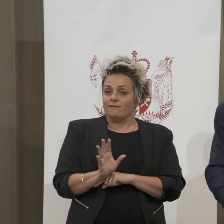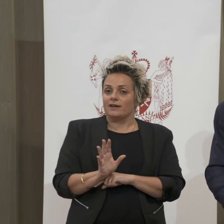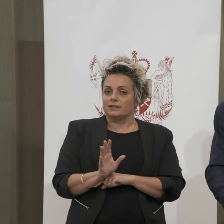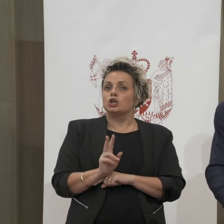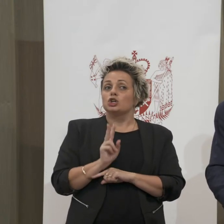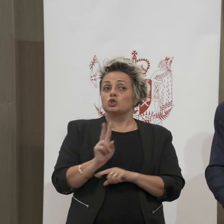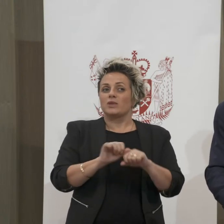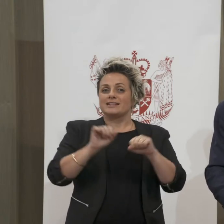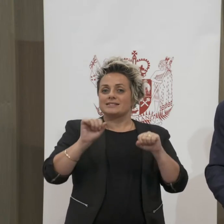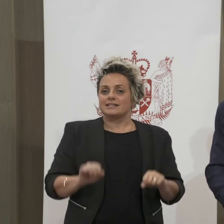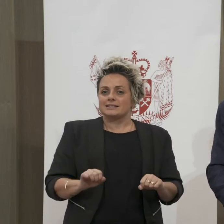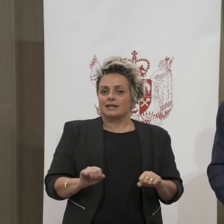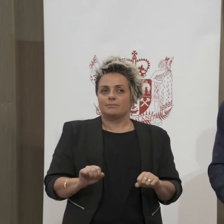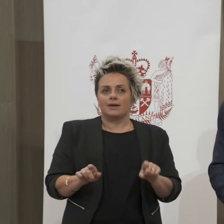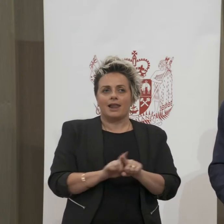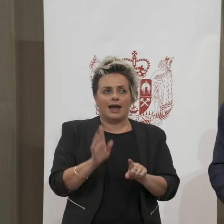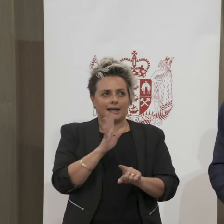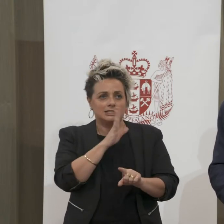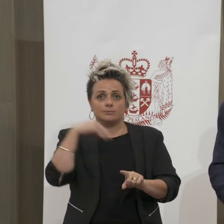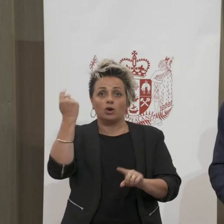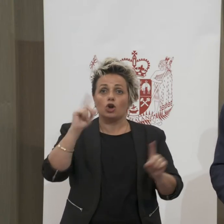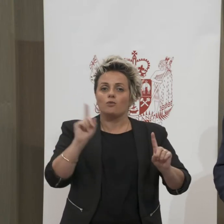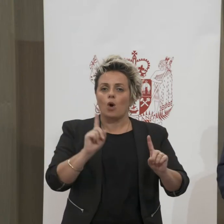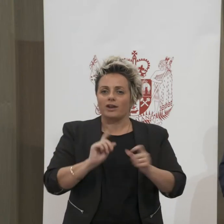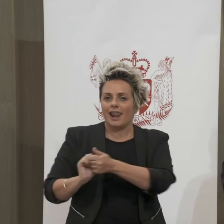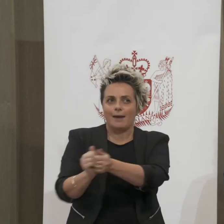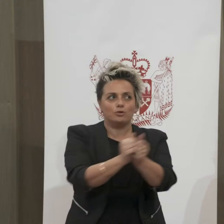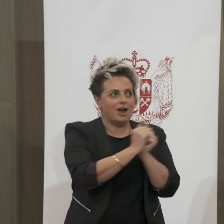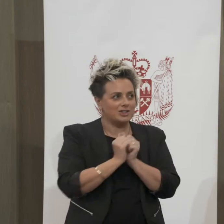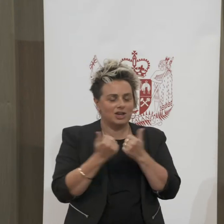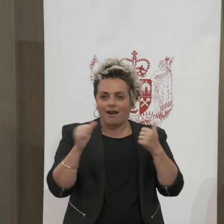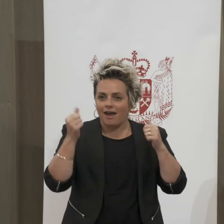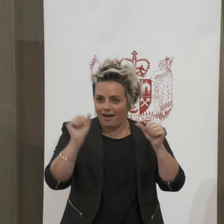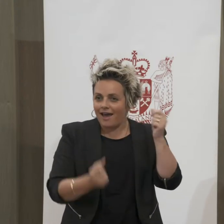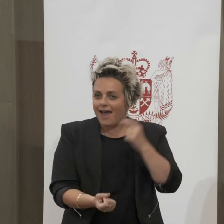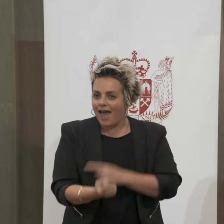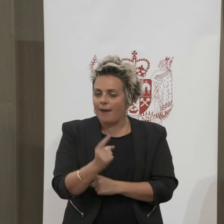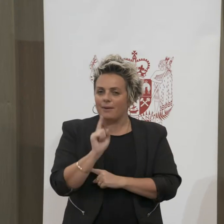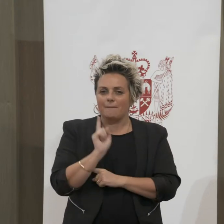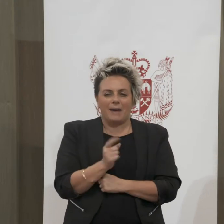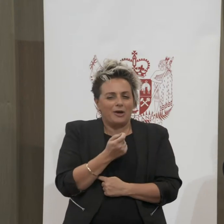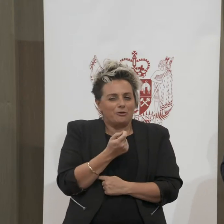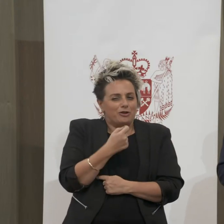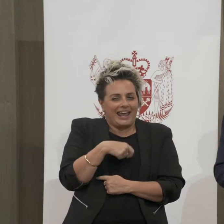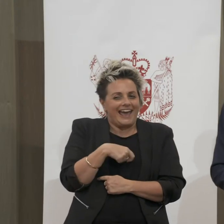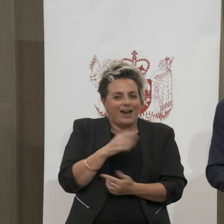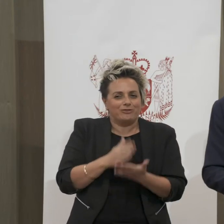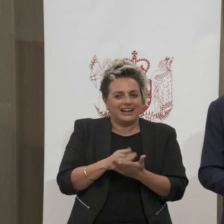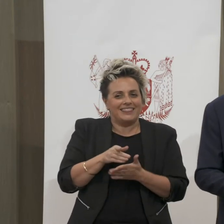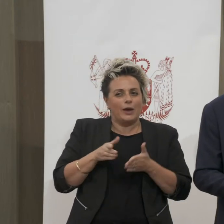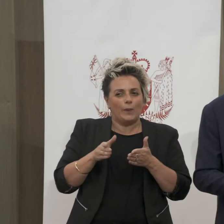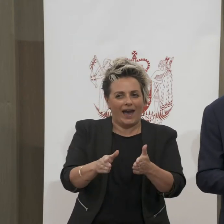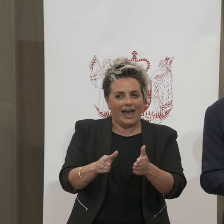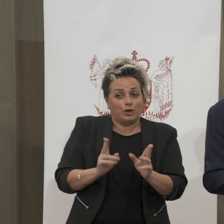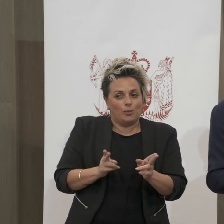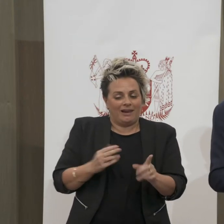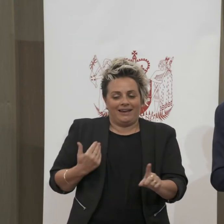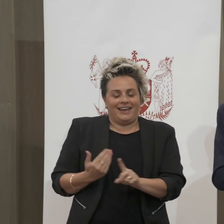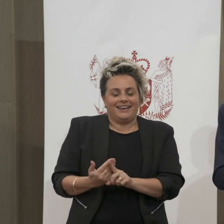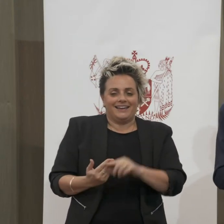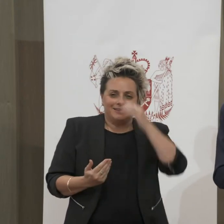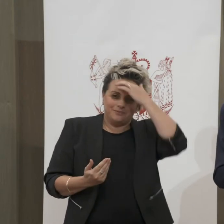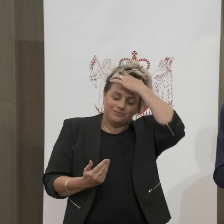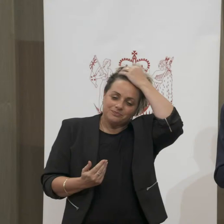the system forge a spirit of collaboration, but this is seldom how we operate in normal times. To change